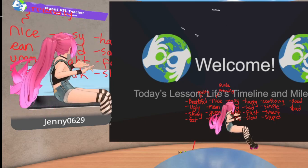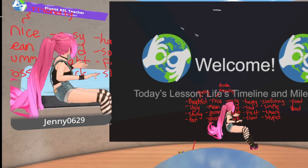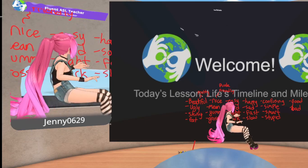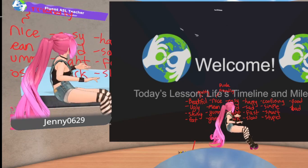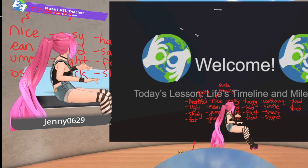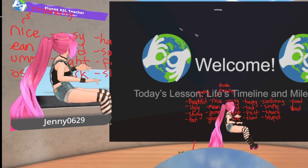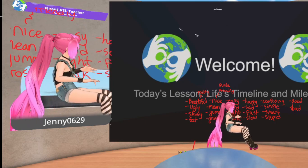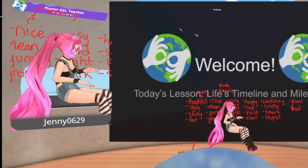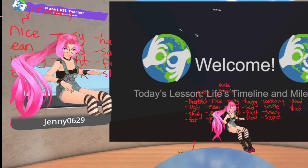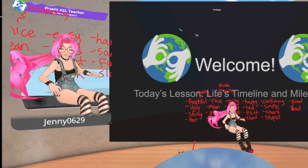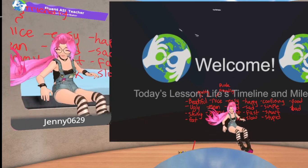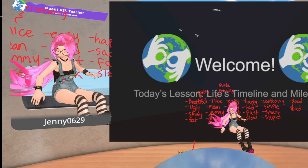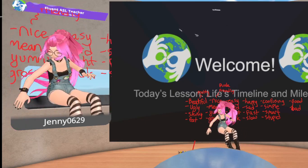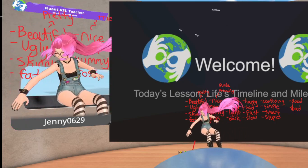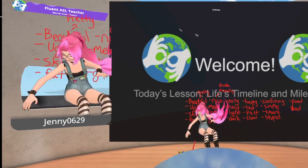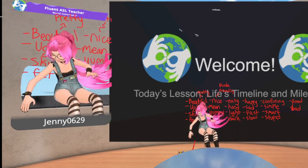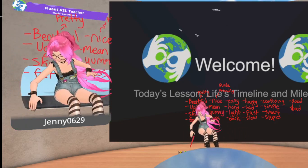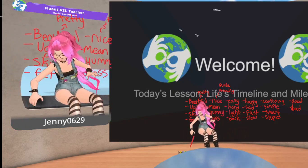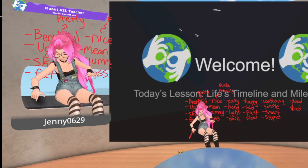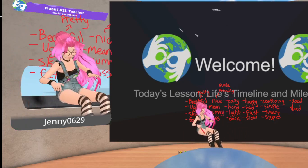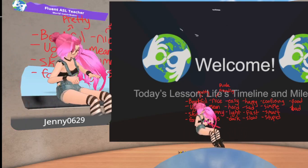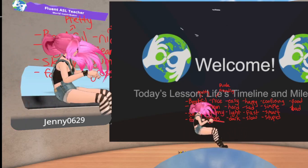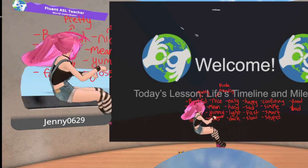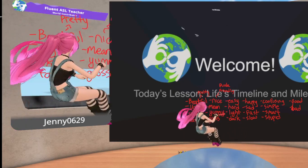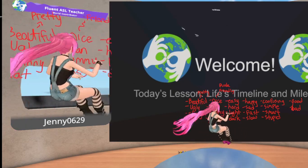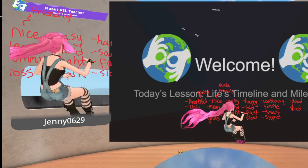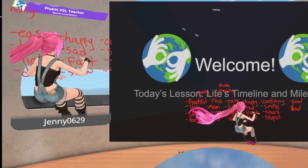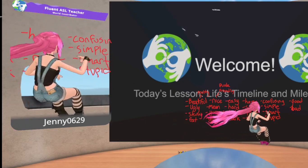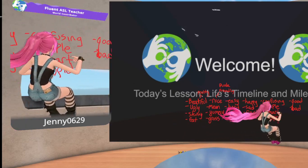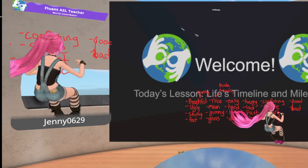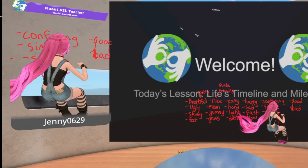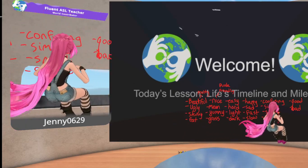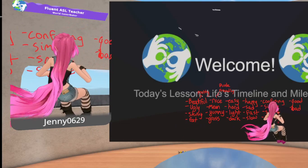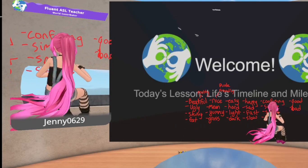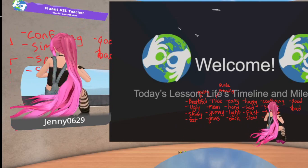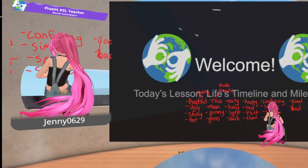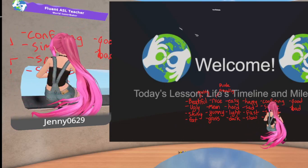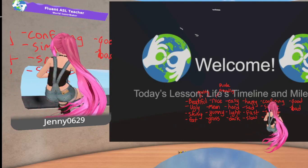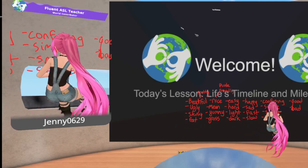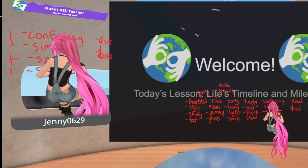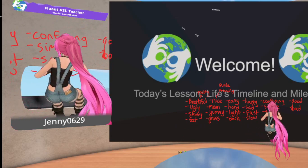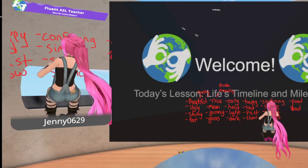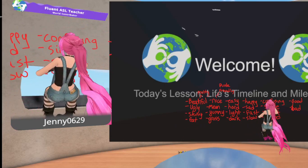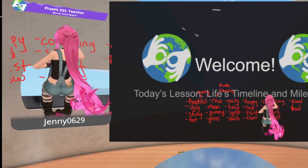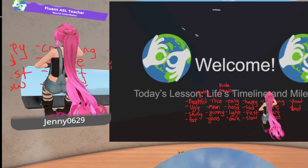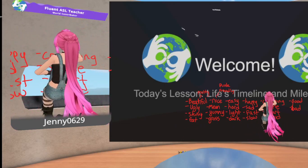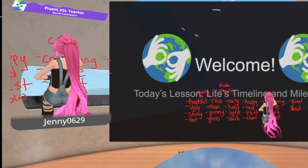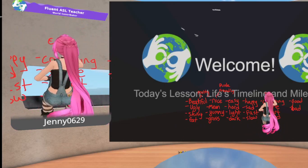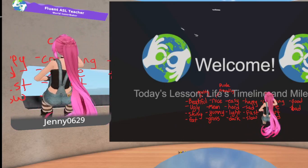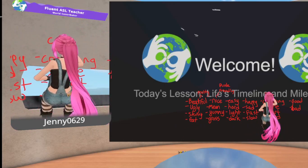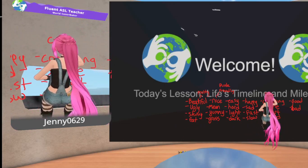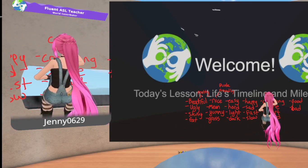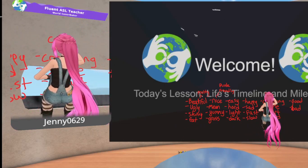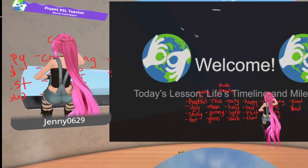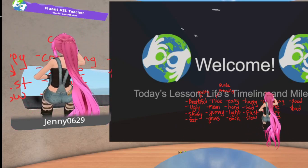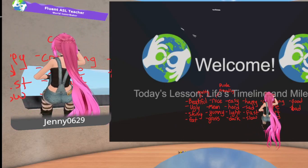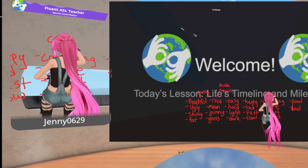Confusing. Yep. And then similarly is, oh wait, yeah.